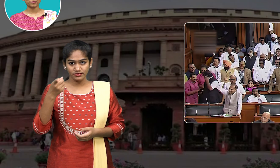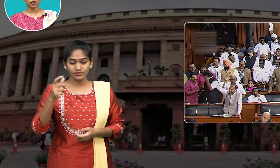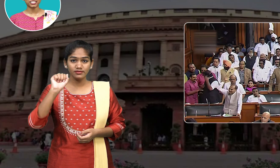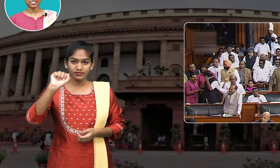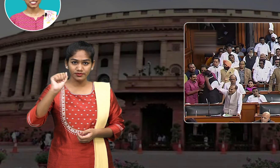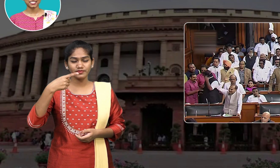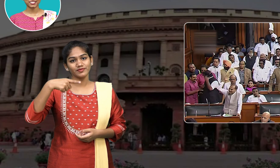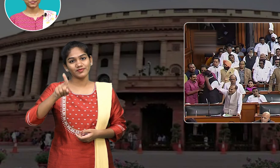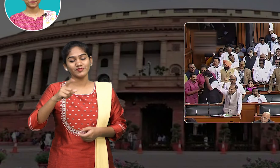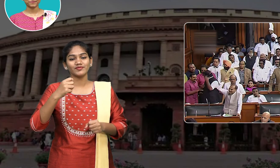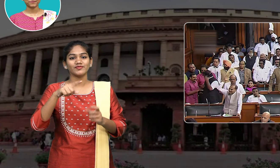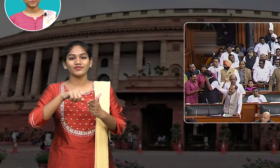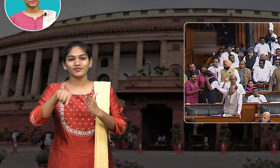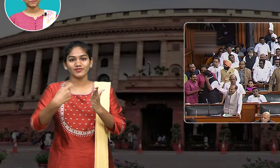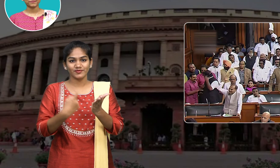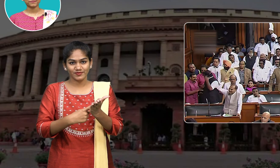own policies.